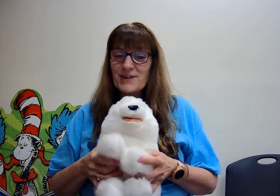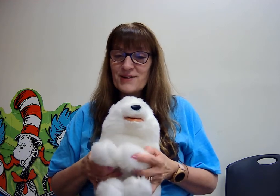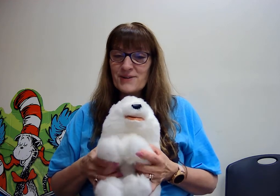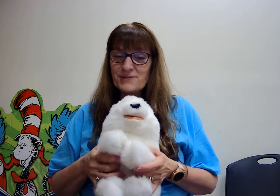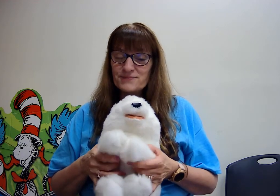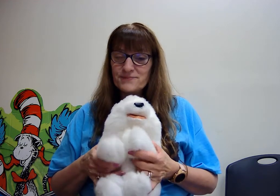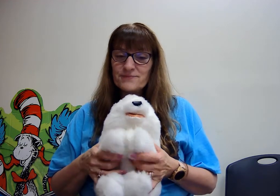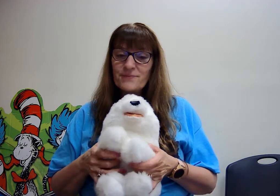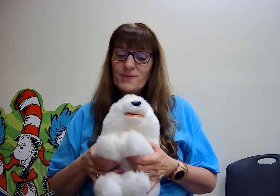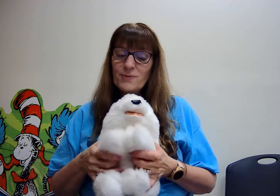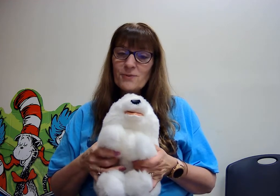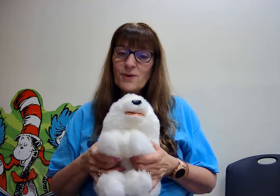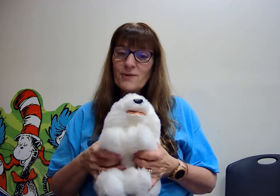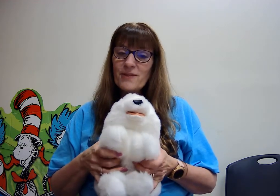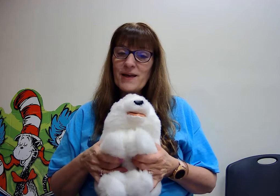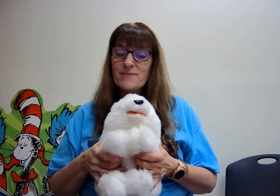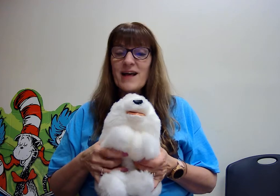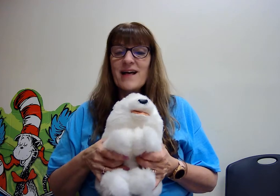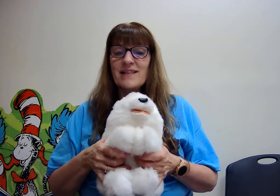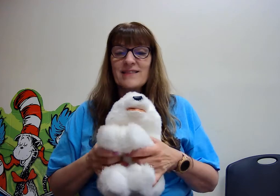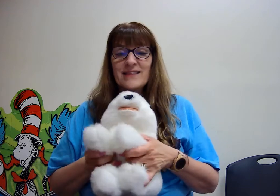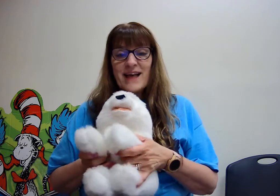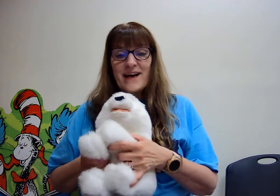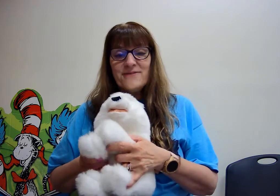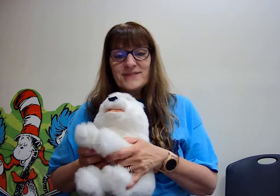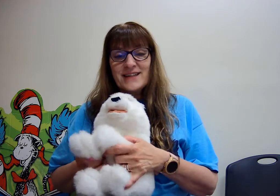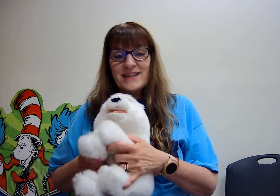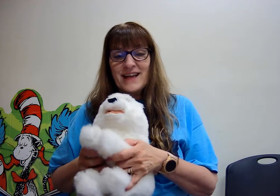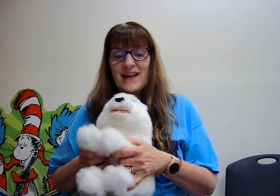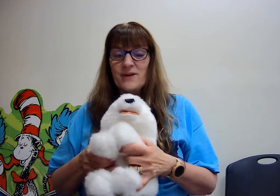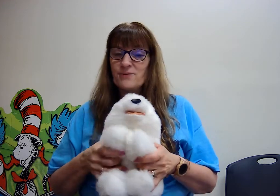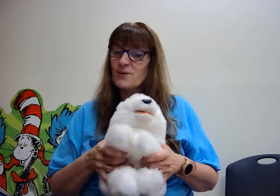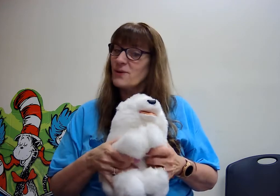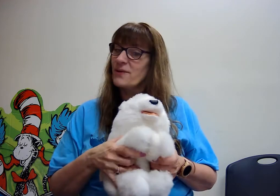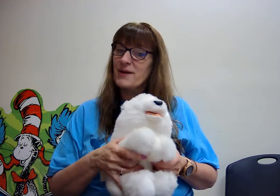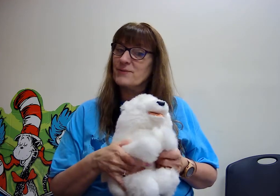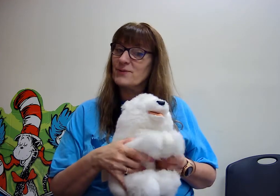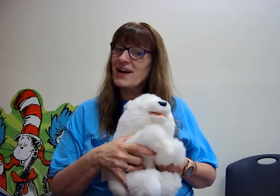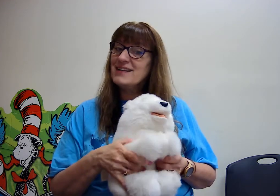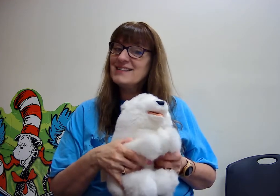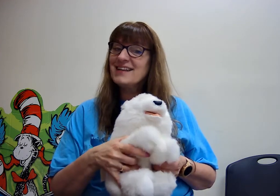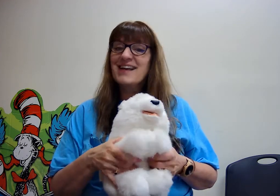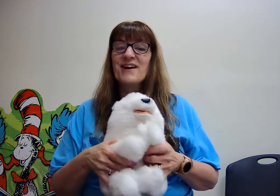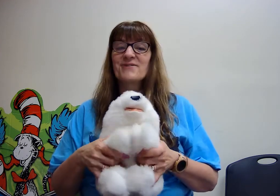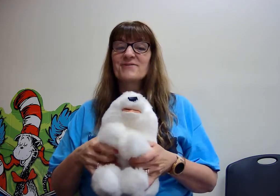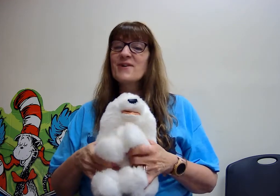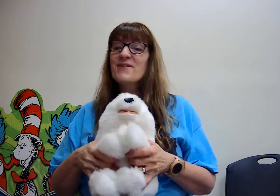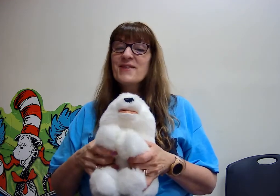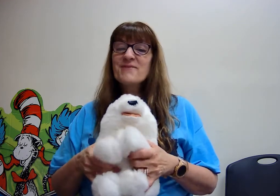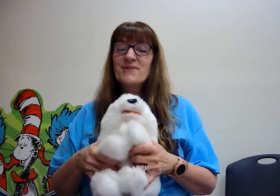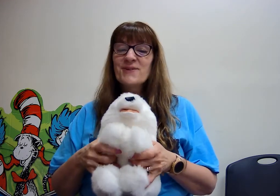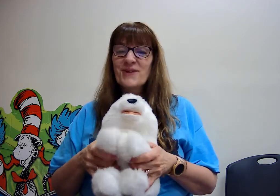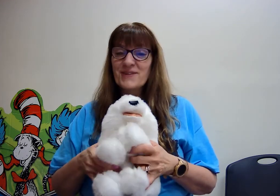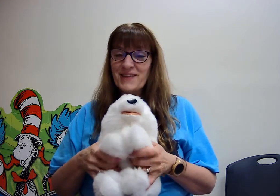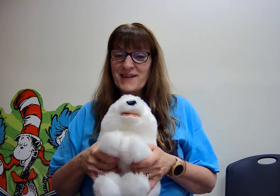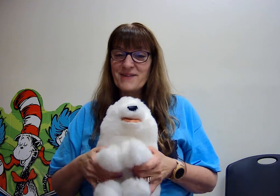low. Roll them left and roll them right. Roll them